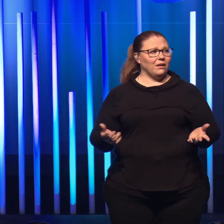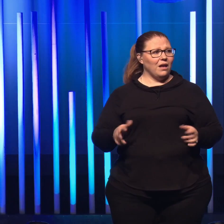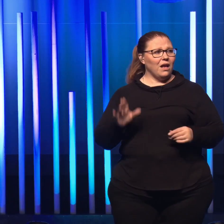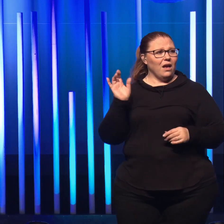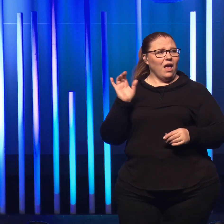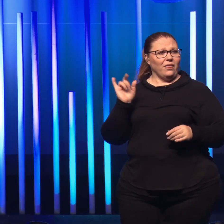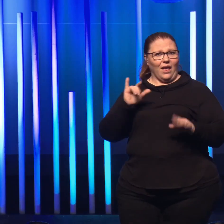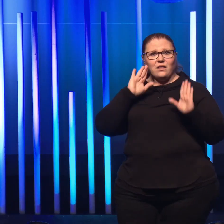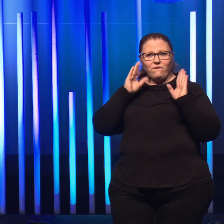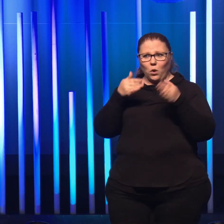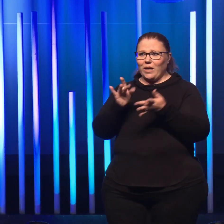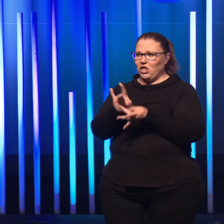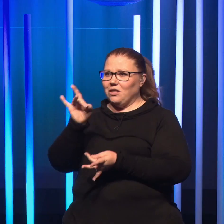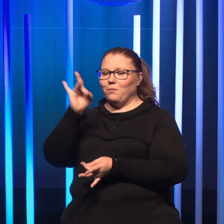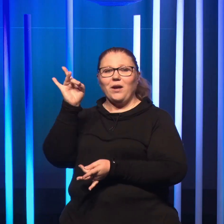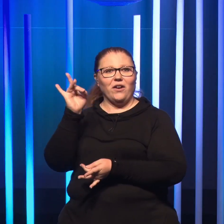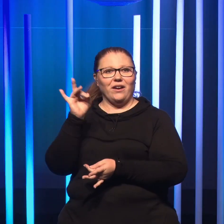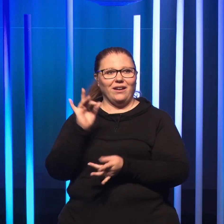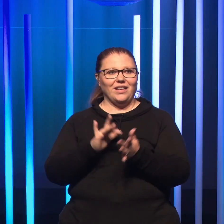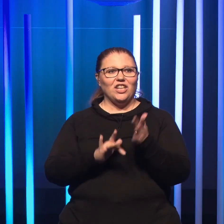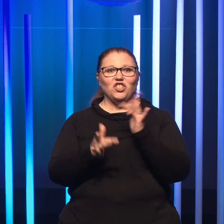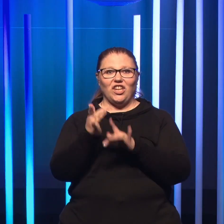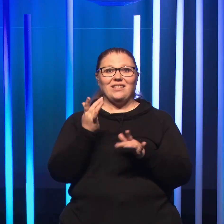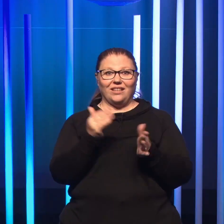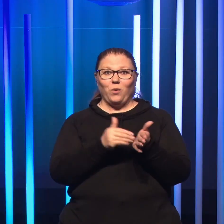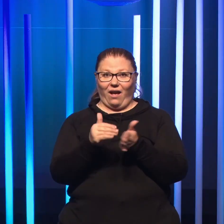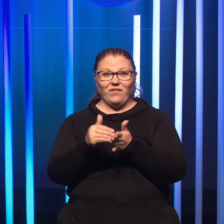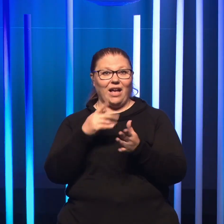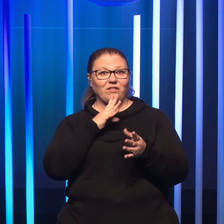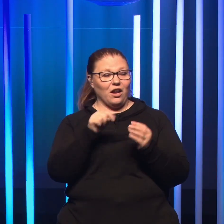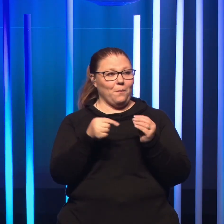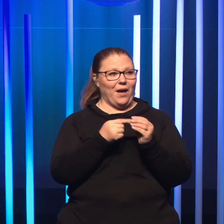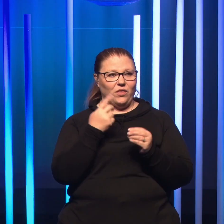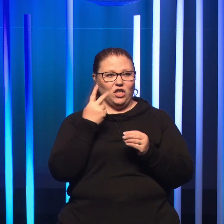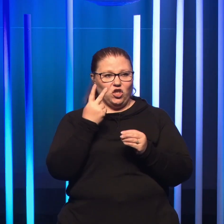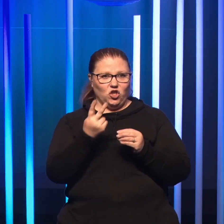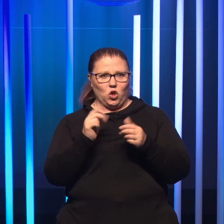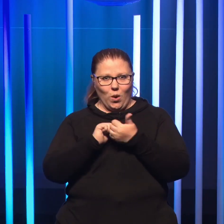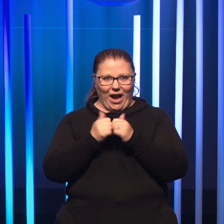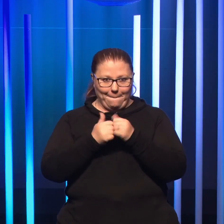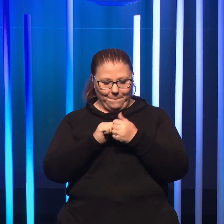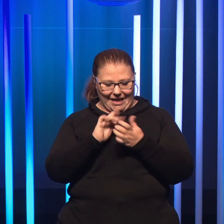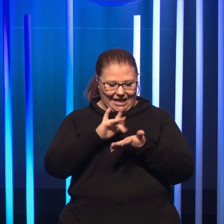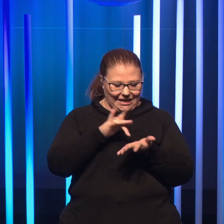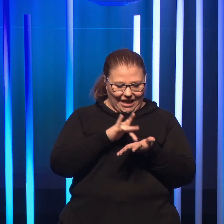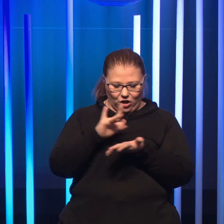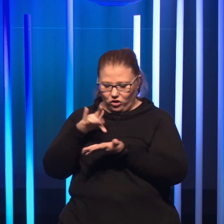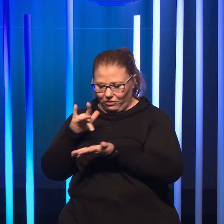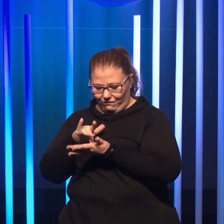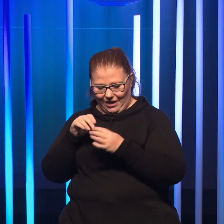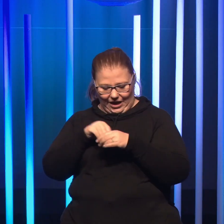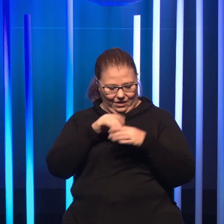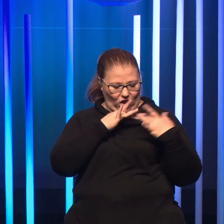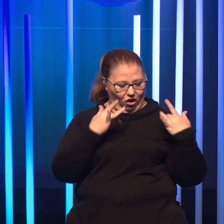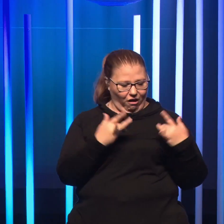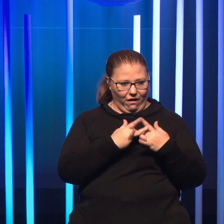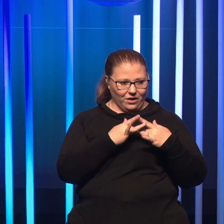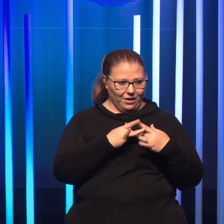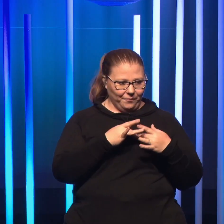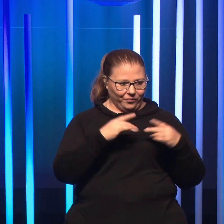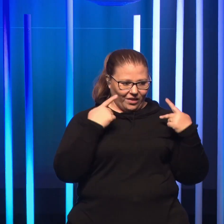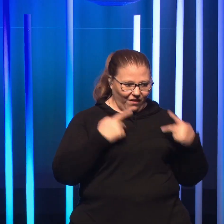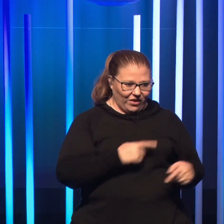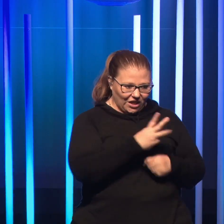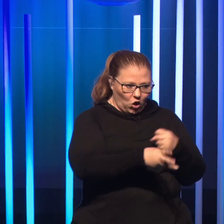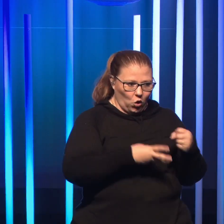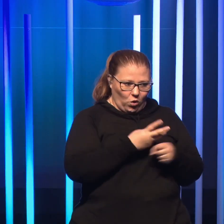focus on spirit. Jesus would oftentimes talk about there's two competing centers in your heart. There's a physical, material world that